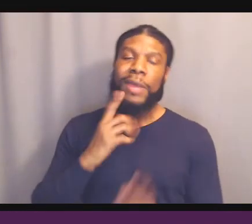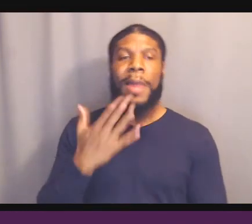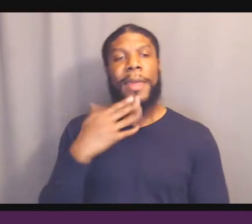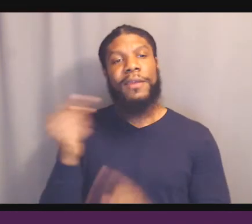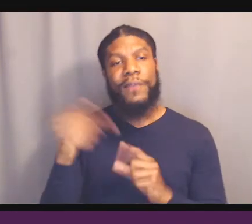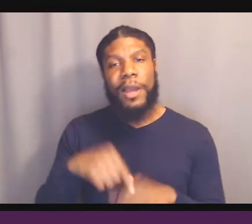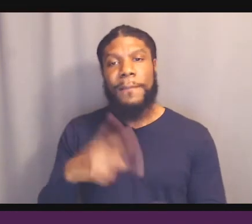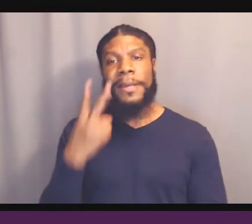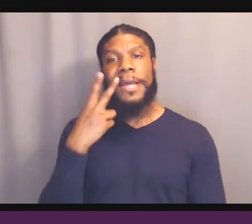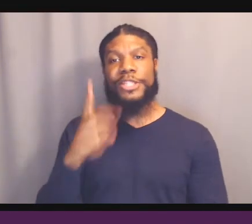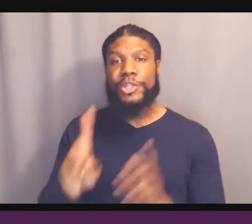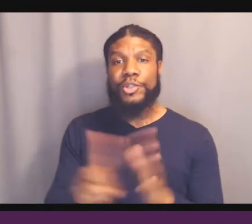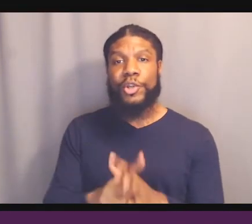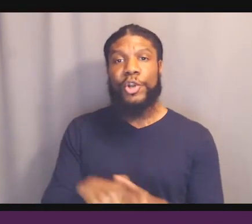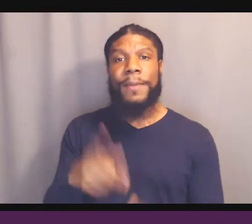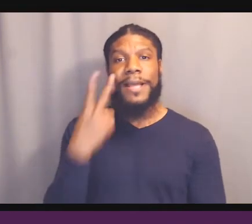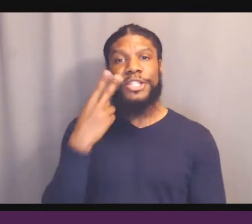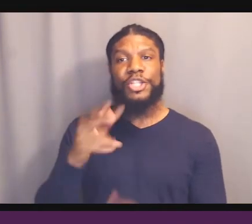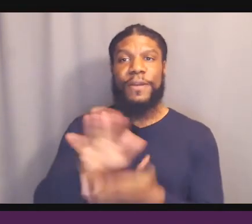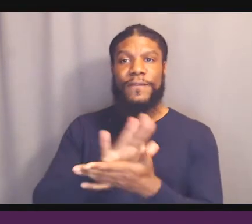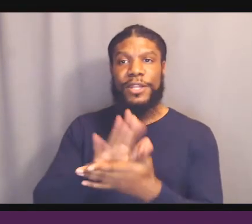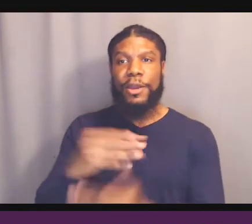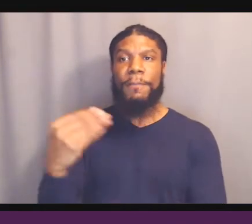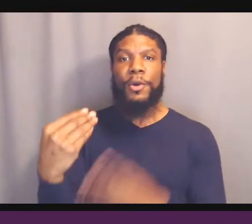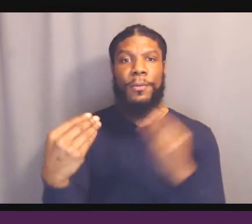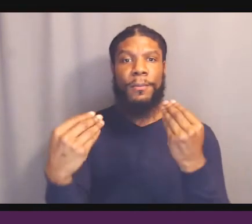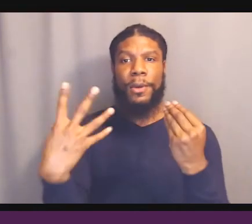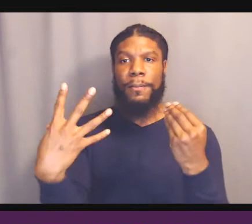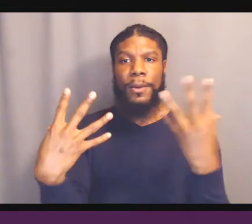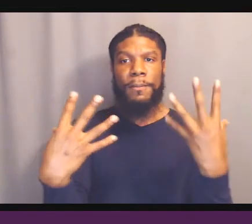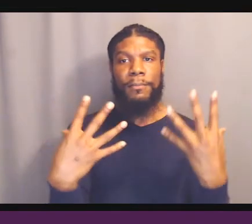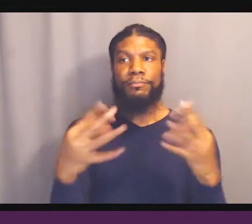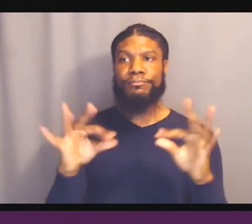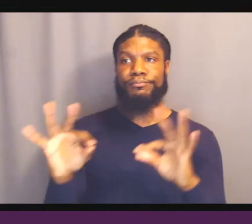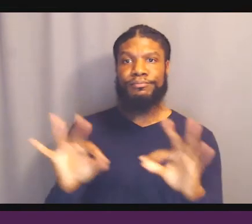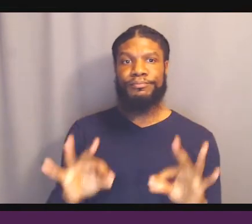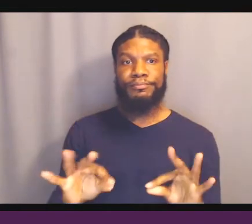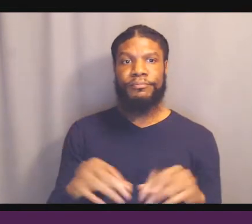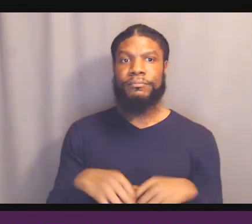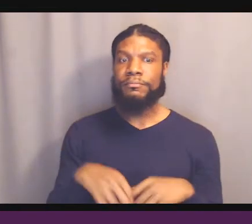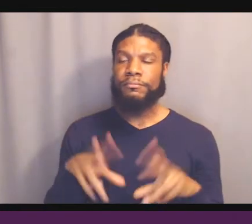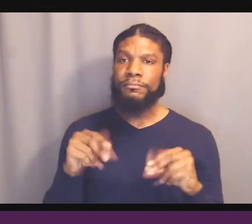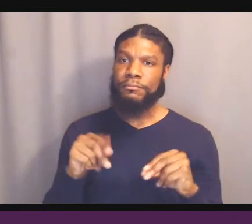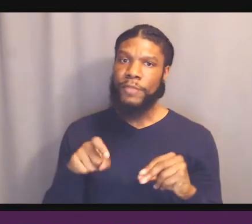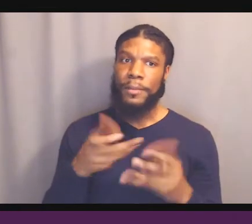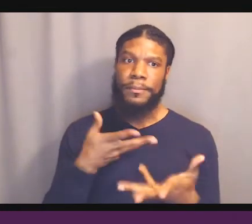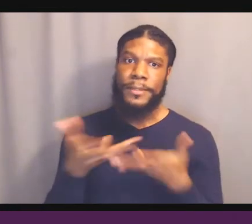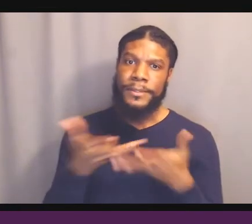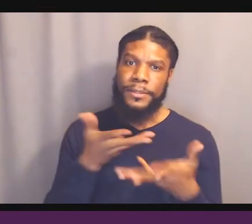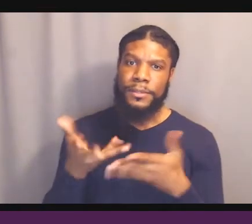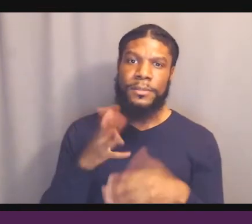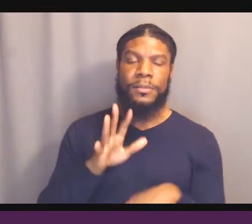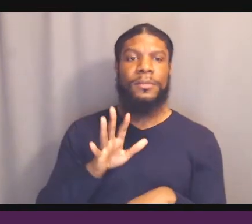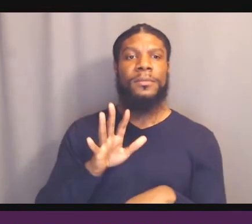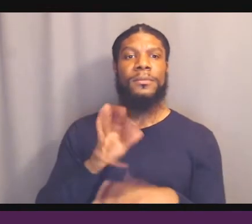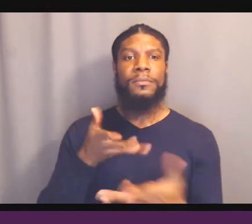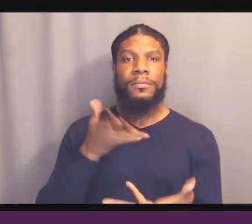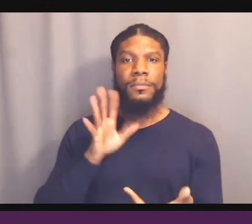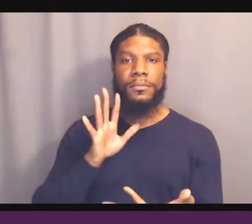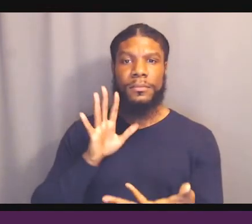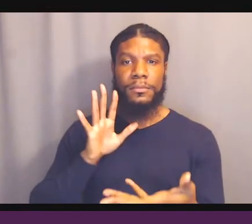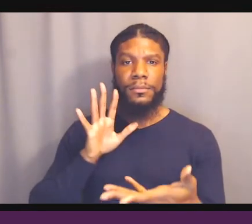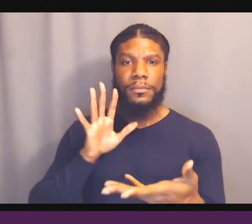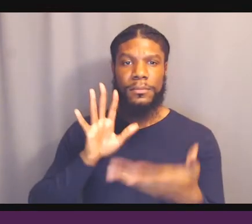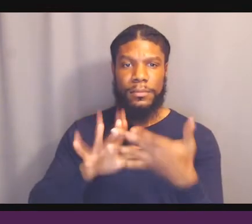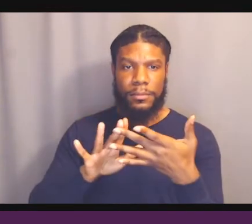screen, they need to be touched. We have a community that has been talked